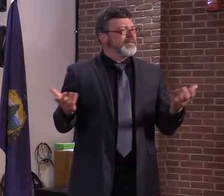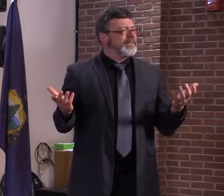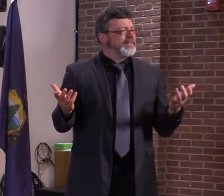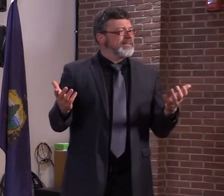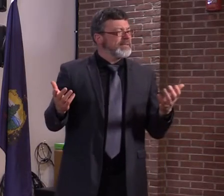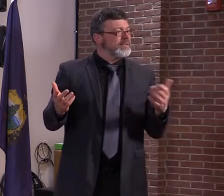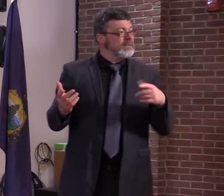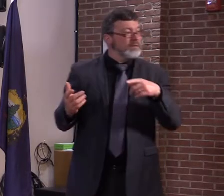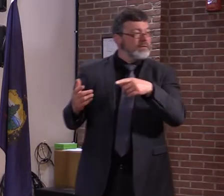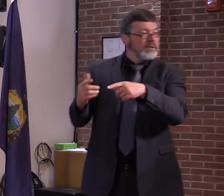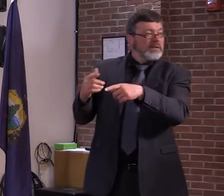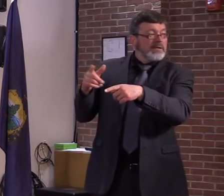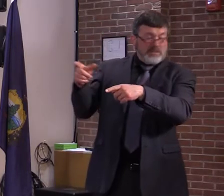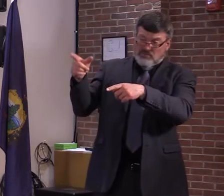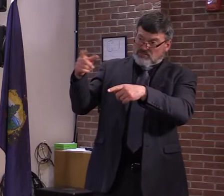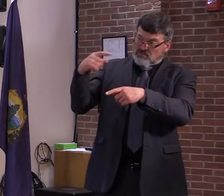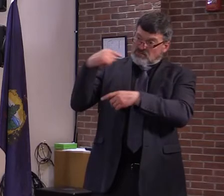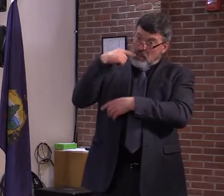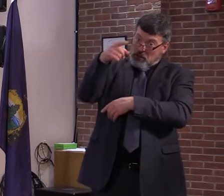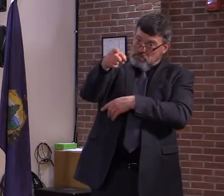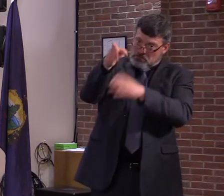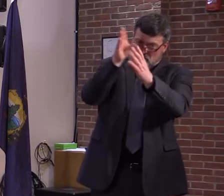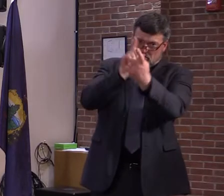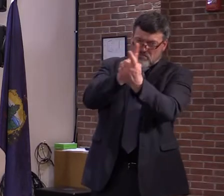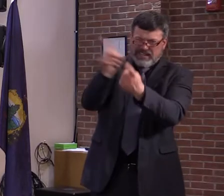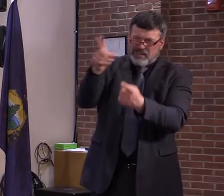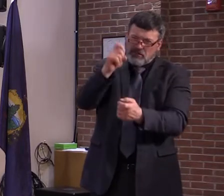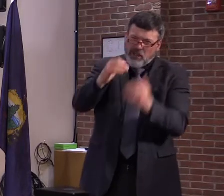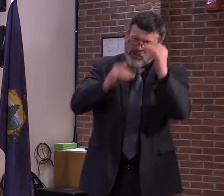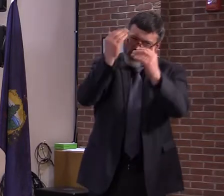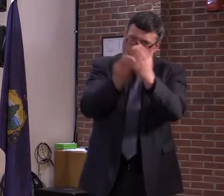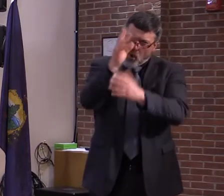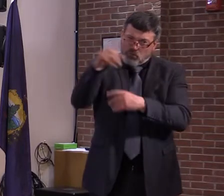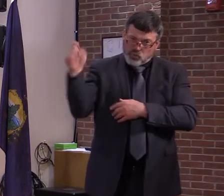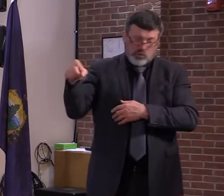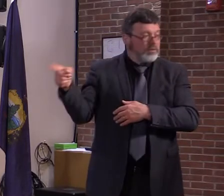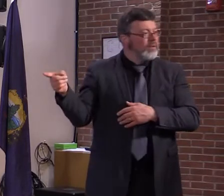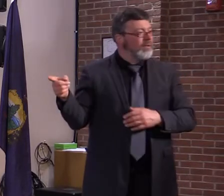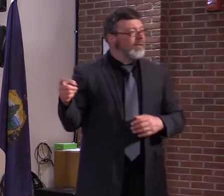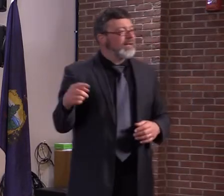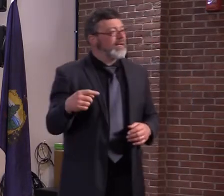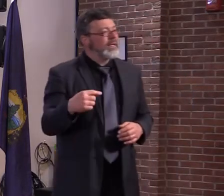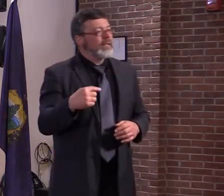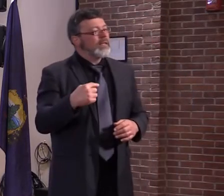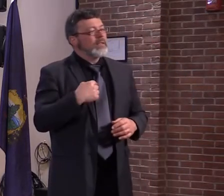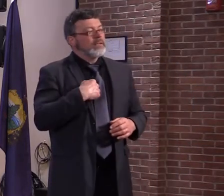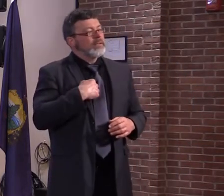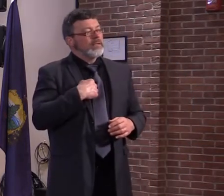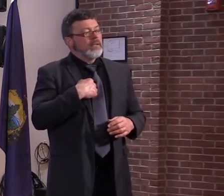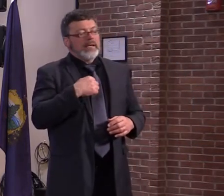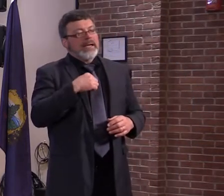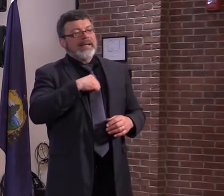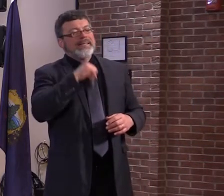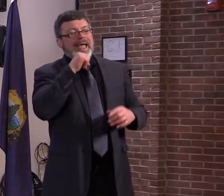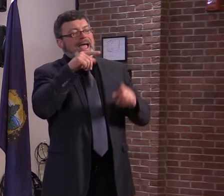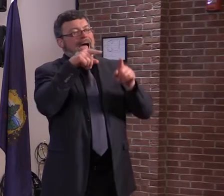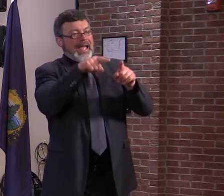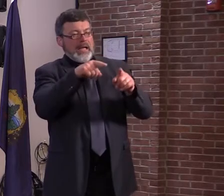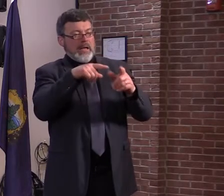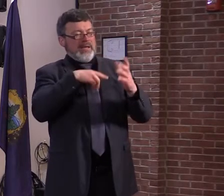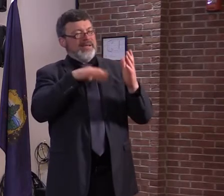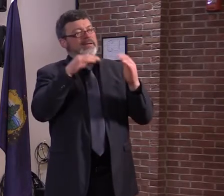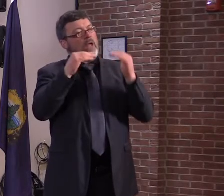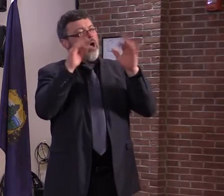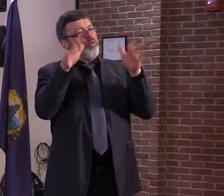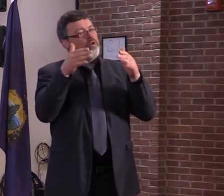be an adult in the room? I mean, that was taken, maybe, that was something I said after the camera.